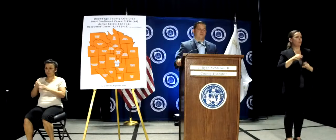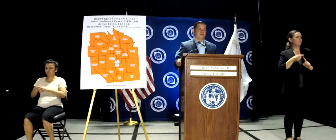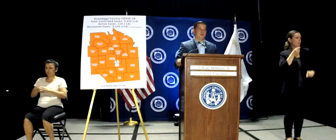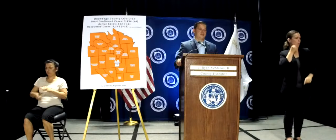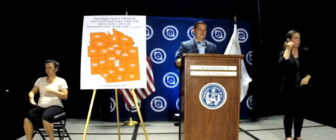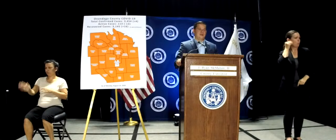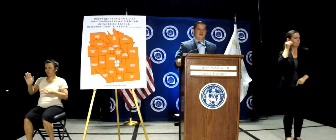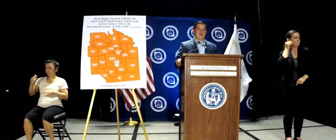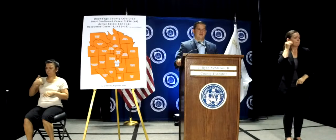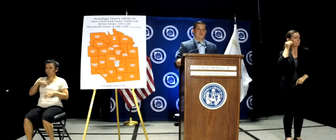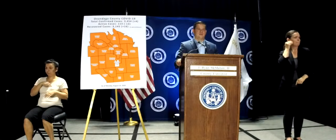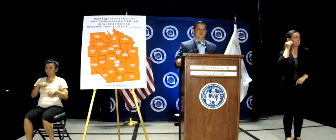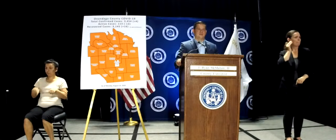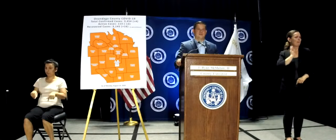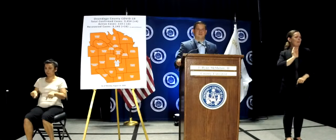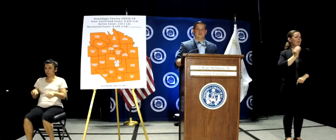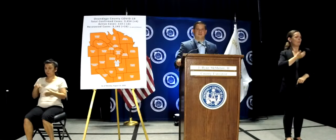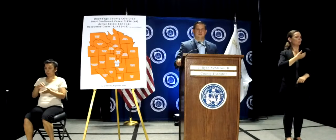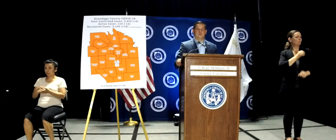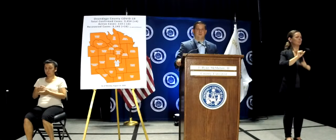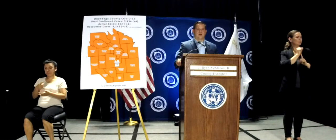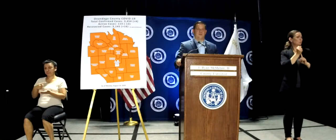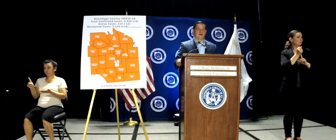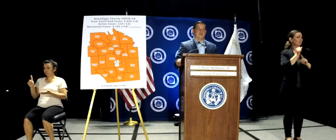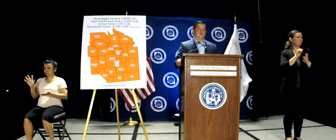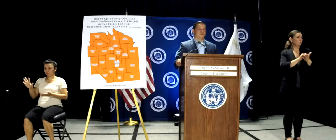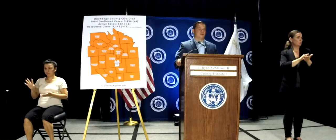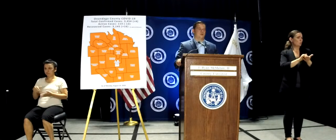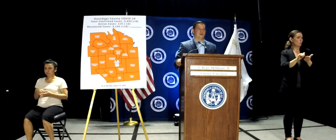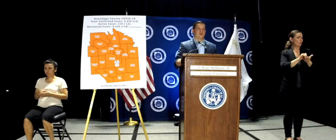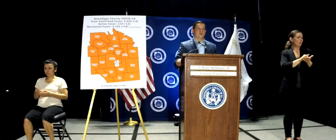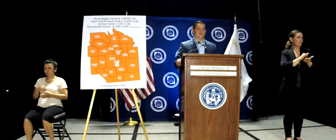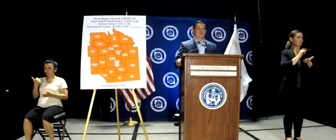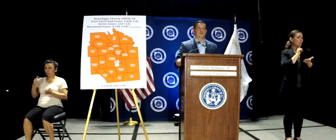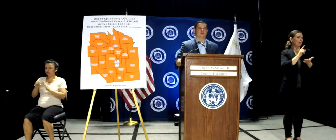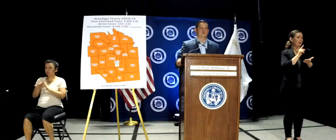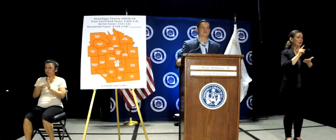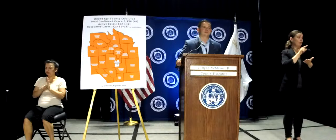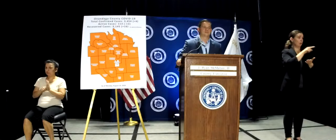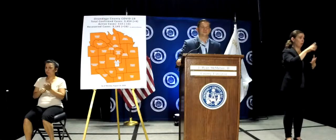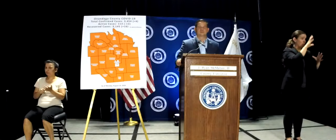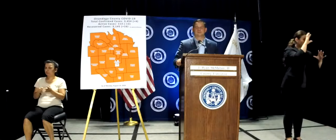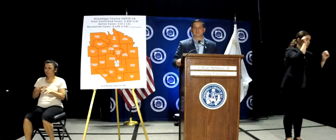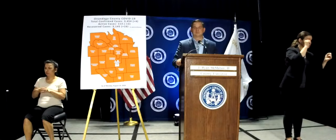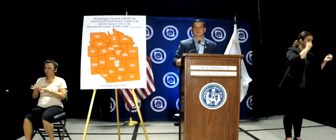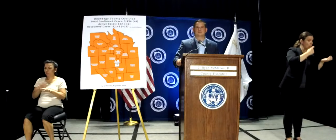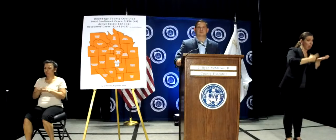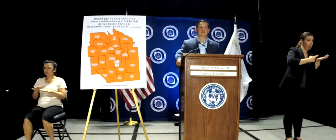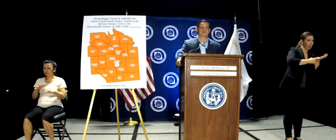ballot cropping, which could be more problematic. So I think we're good in New York State.